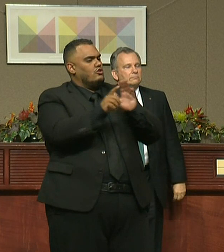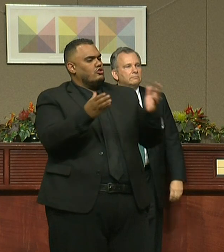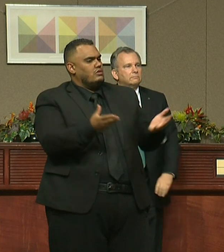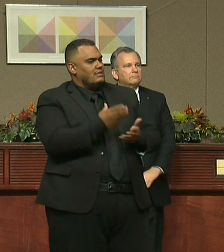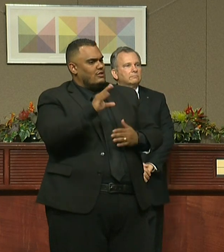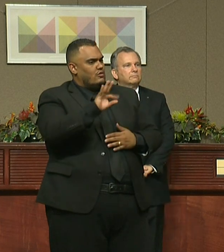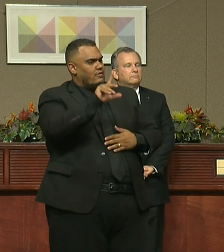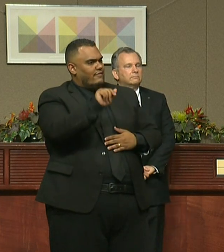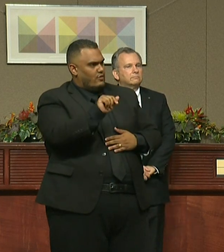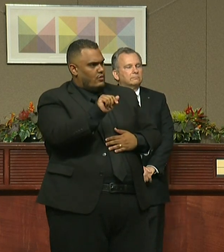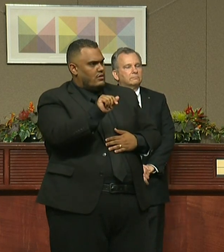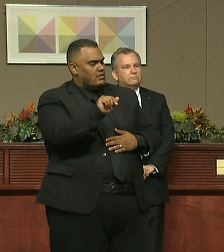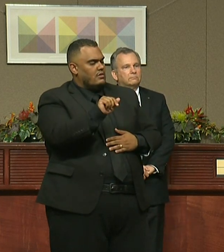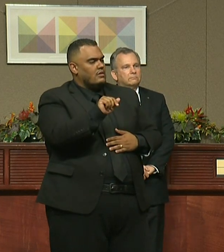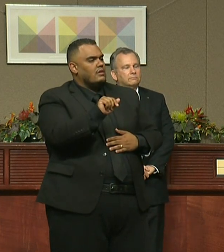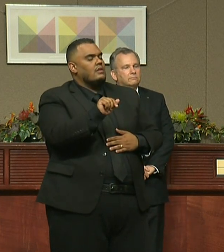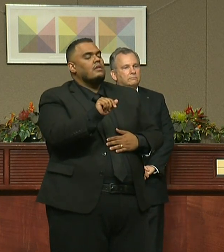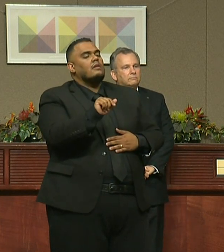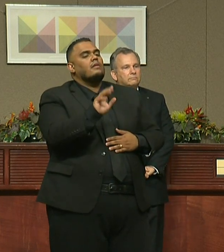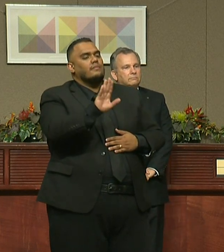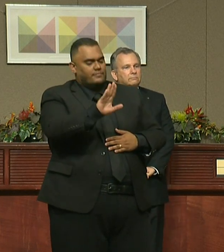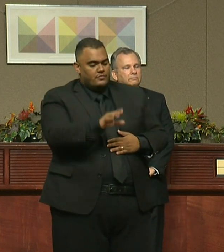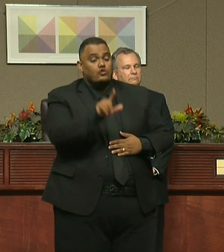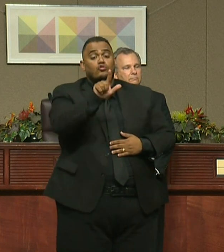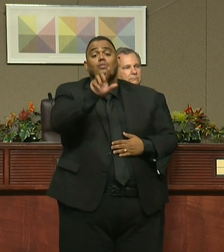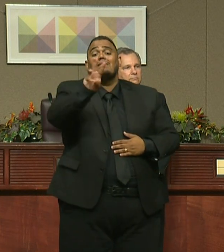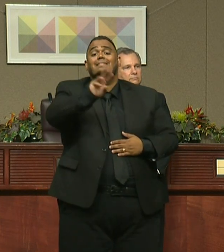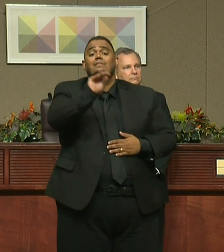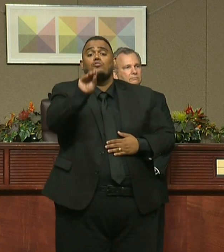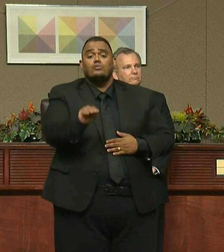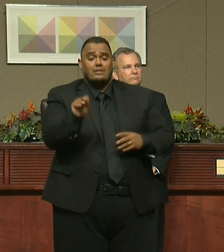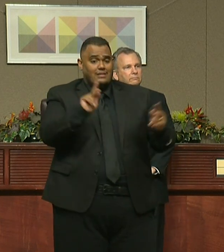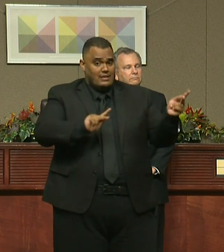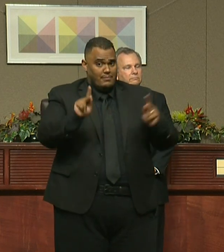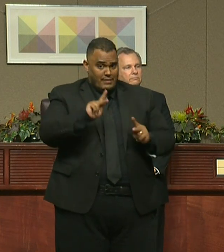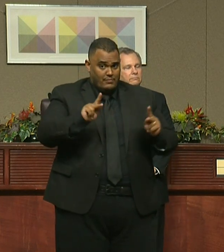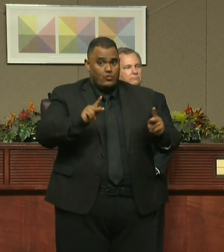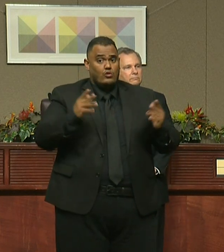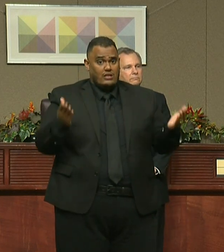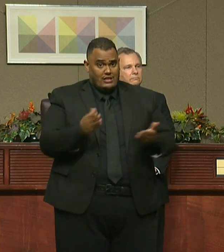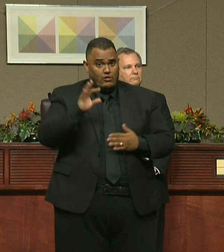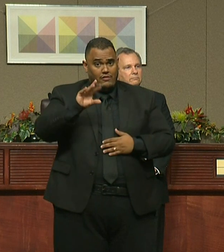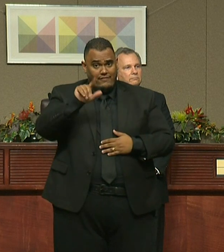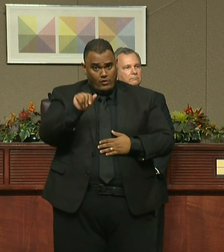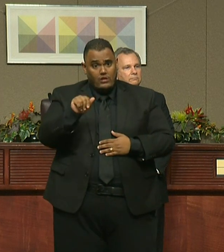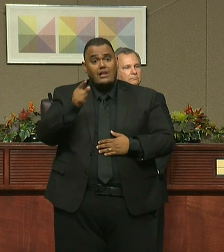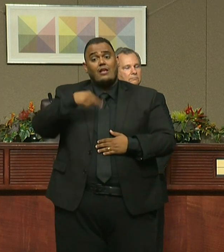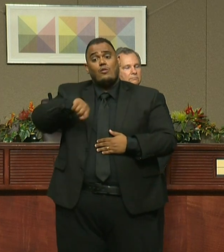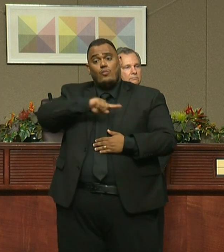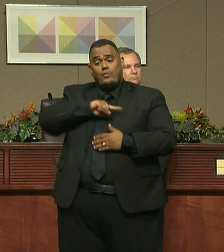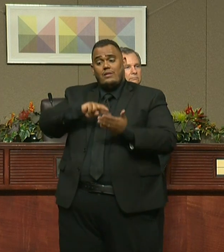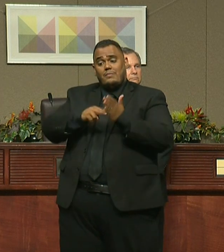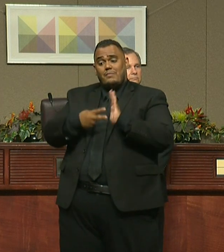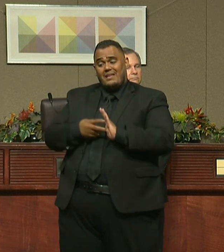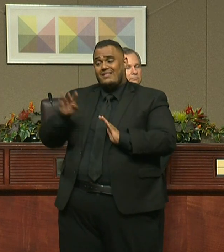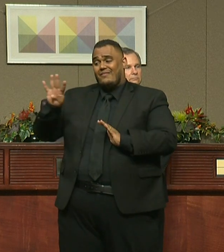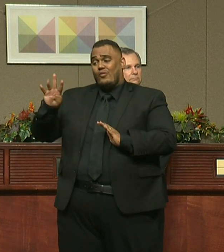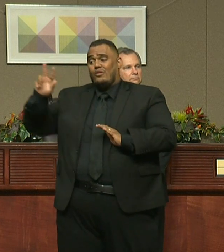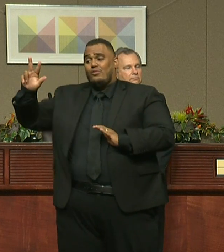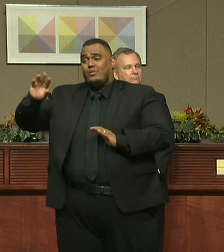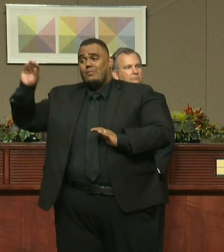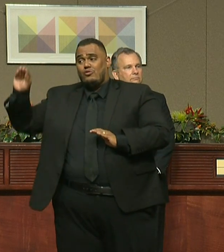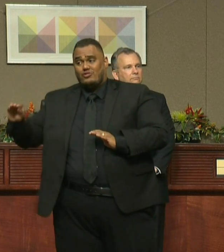Hispanic, 26% of the population in Florida, Hispanics make up 43% of the state's COVID-19 cases